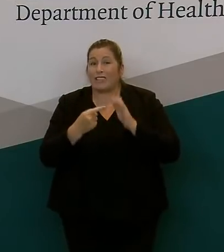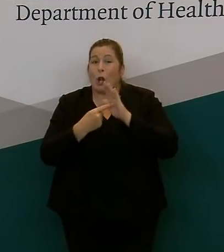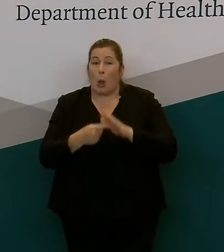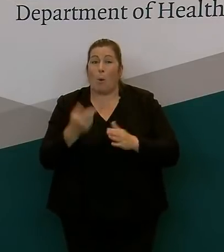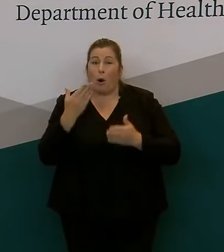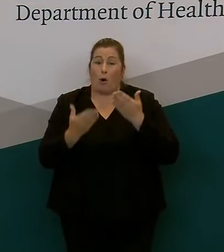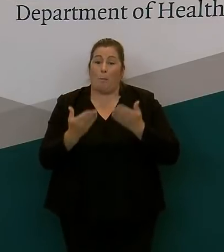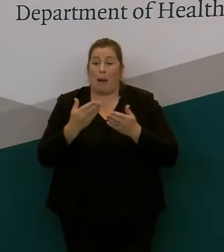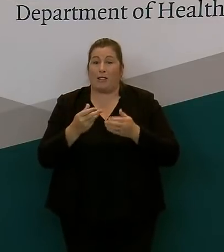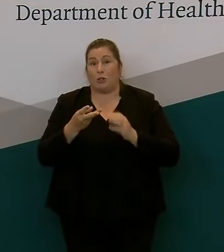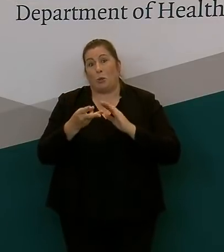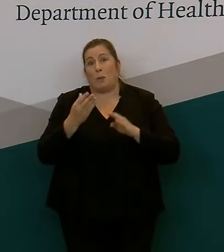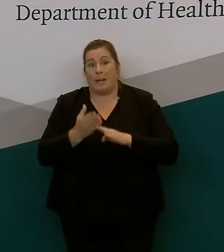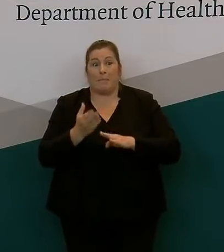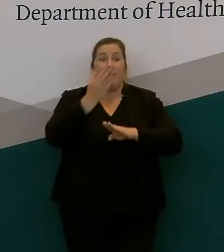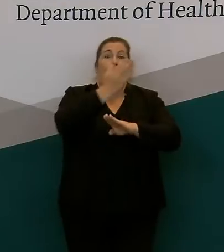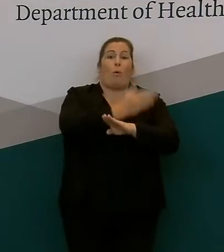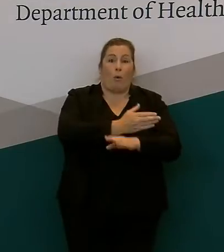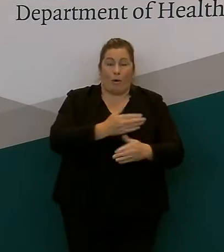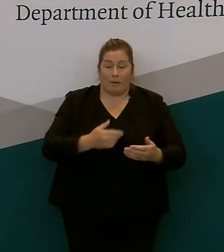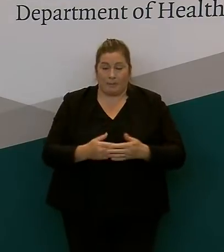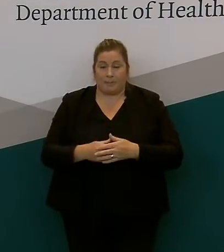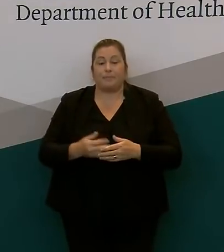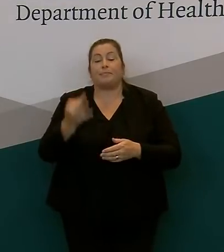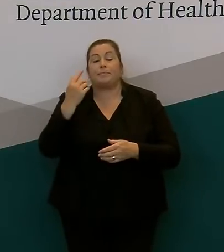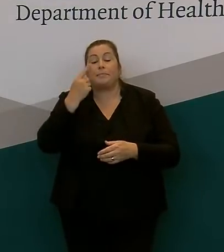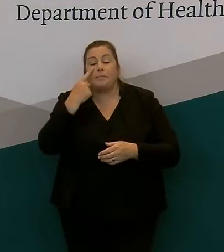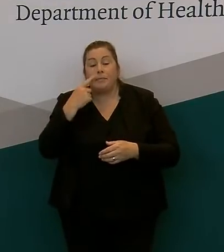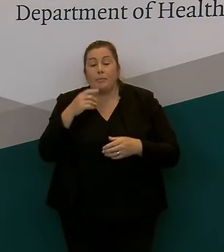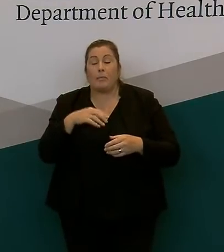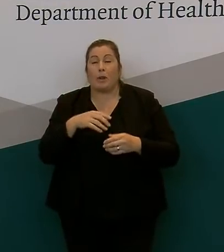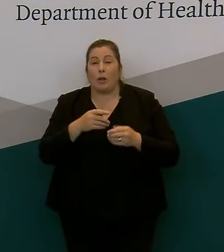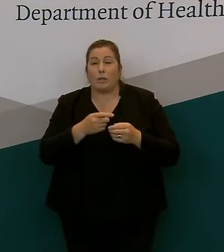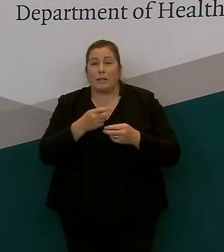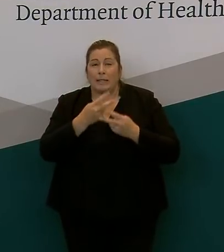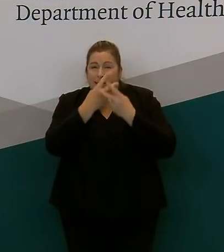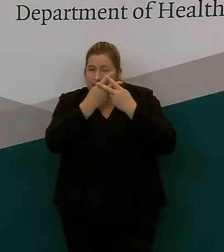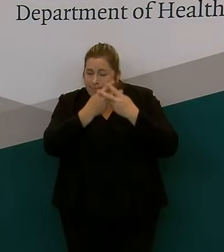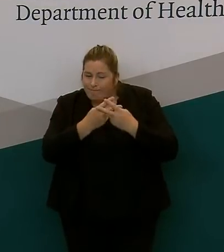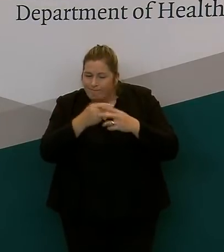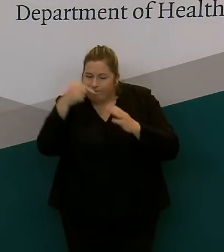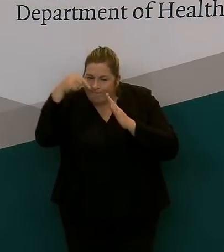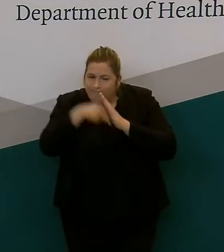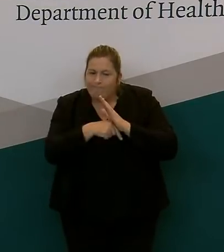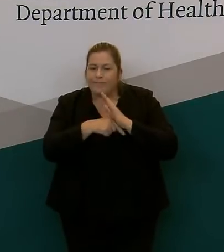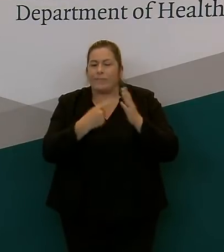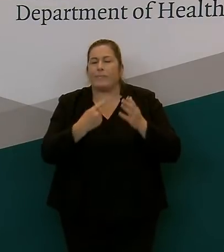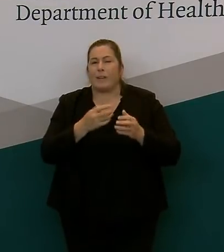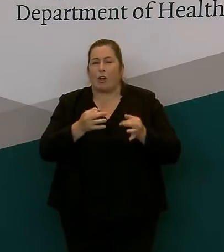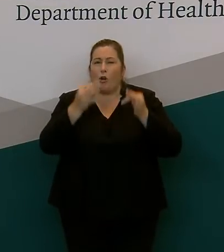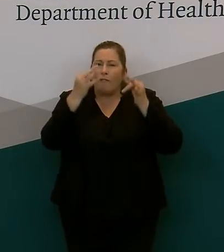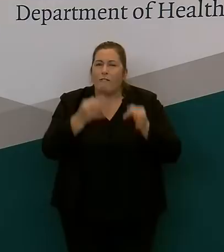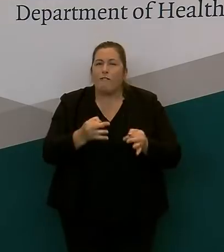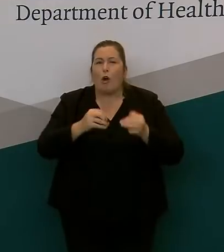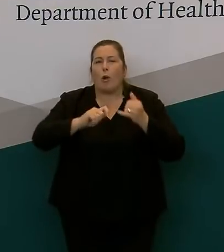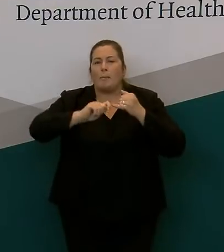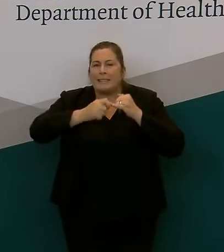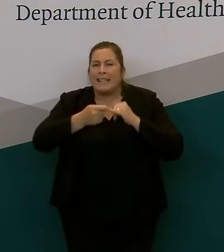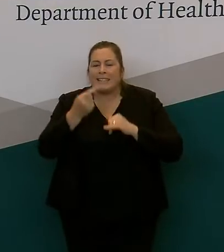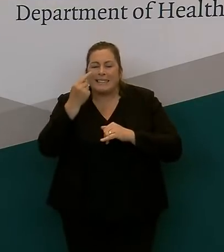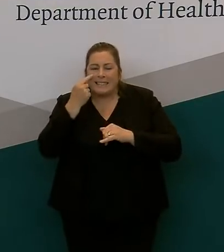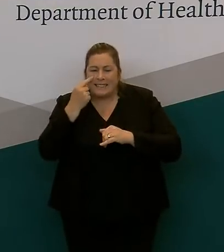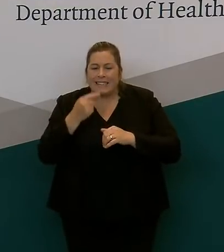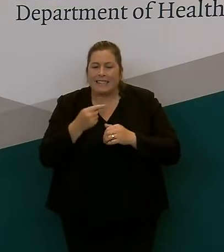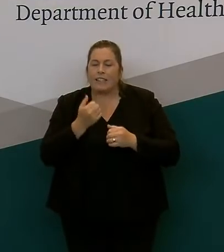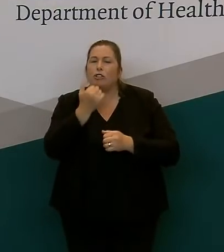week. And then if we look more closely at the confirmed tests, so that's the black line, we can see the numbers of